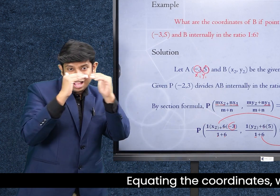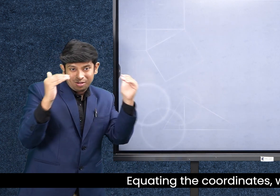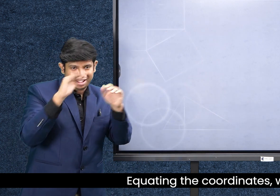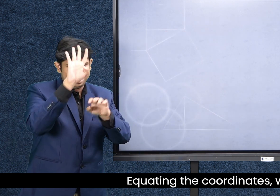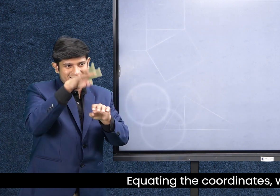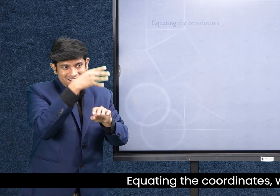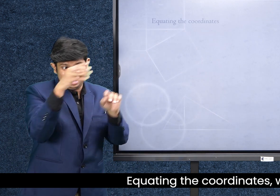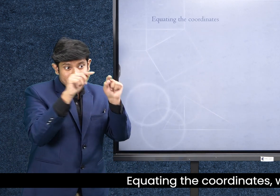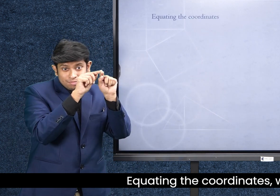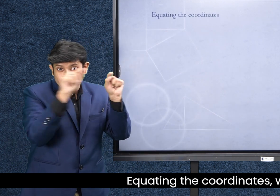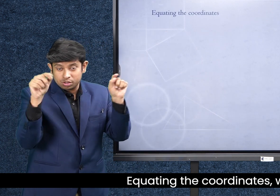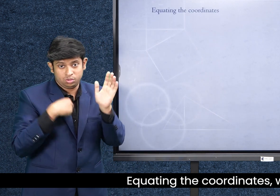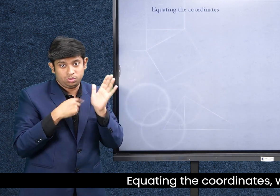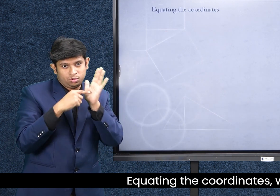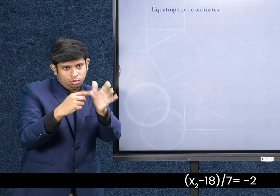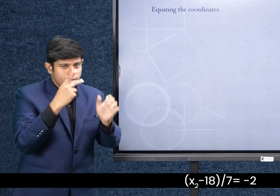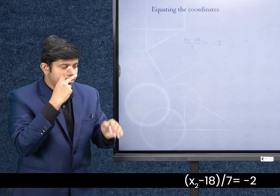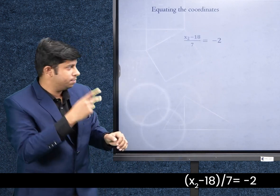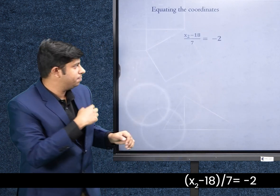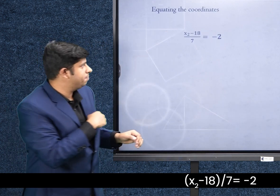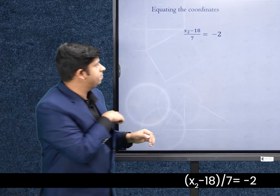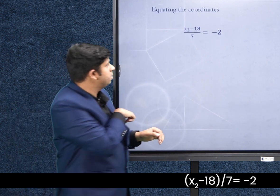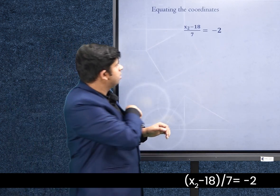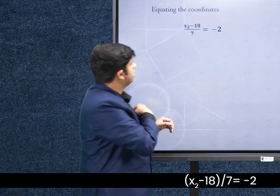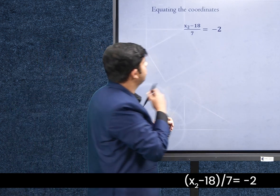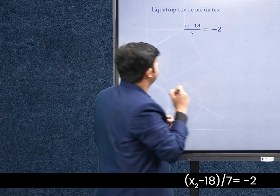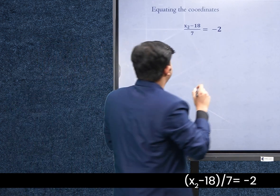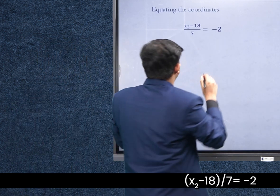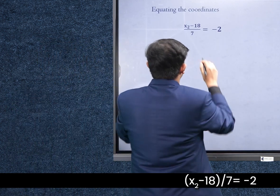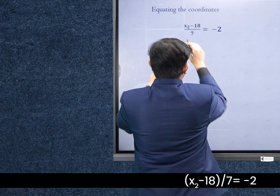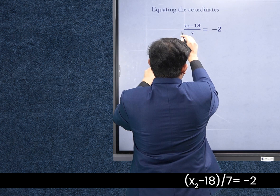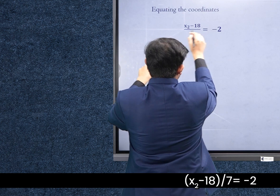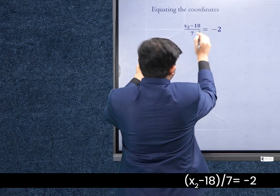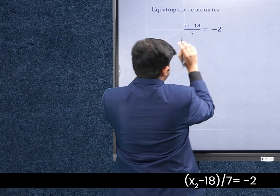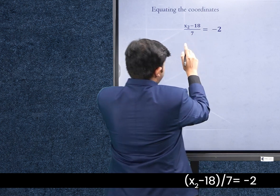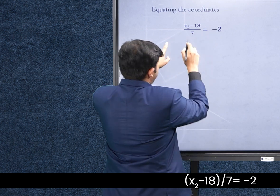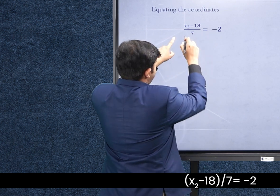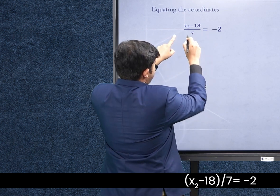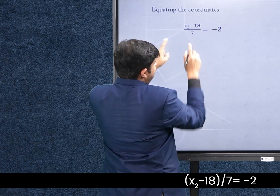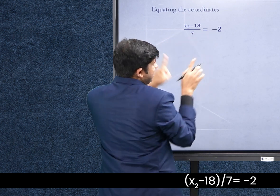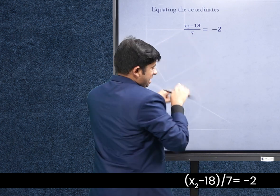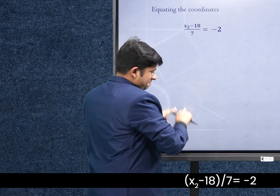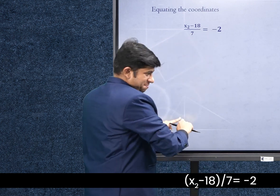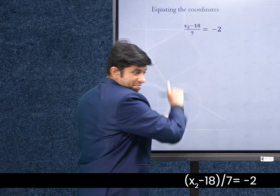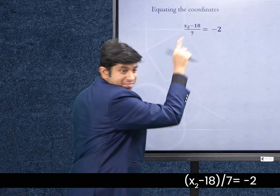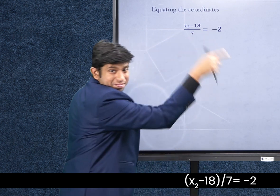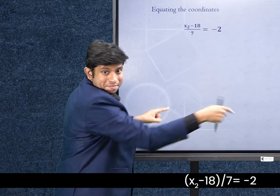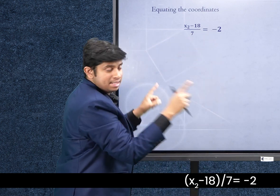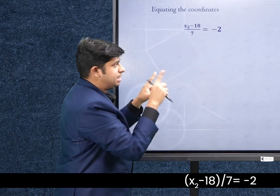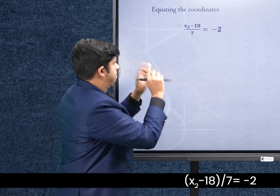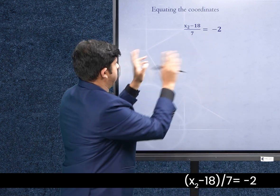Equating the coordinates, we get x2 minus 18 by 7 is equal to minus 2.